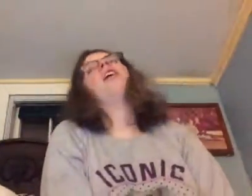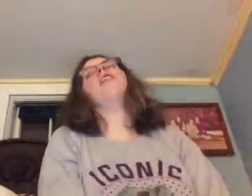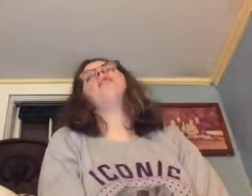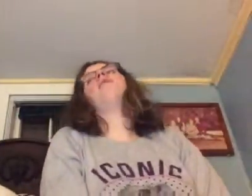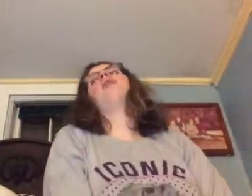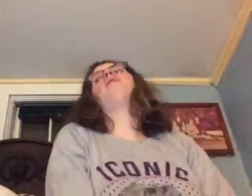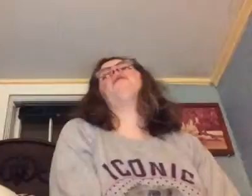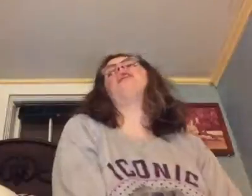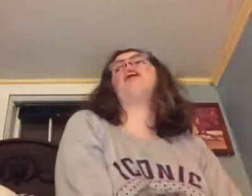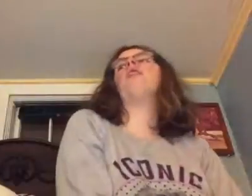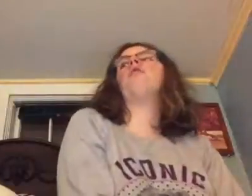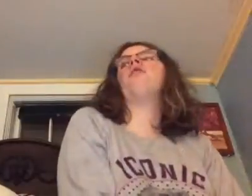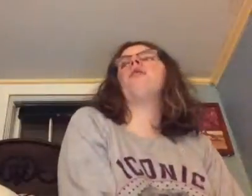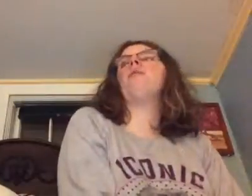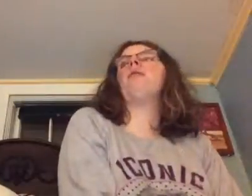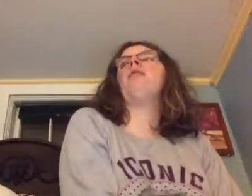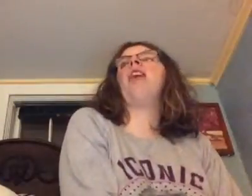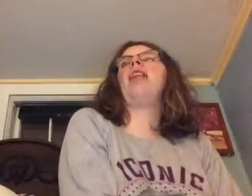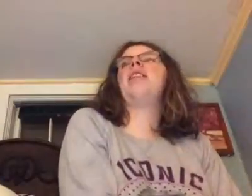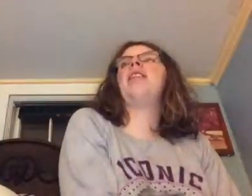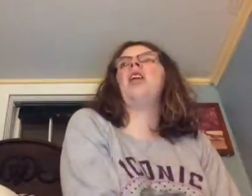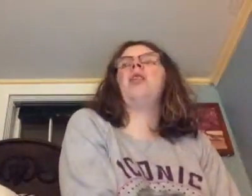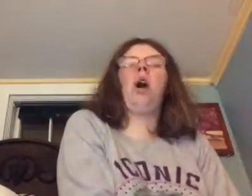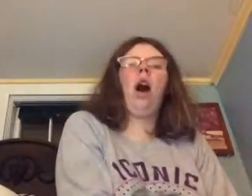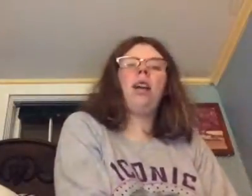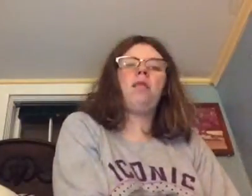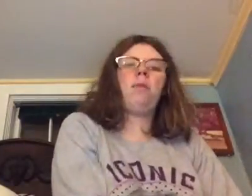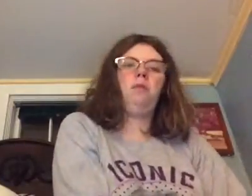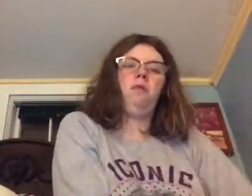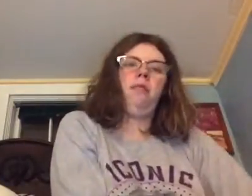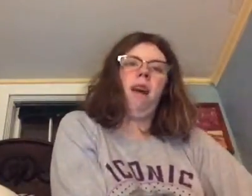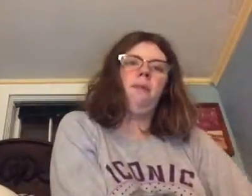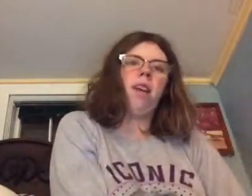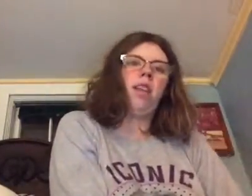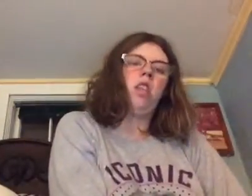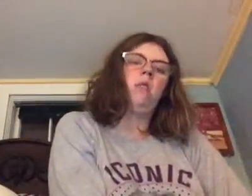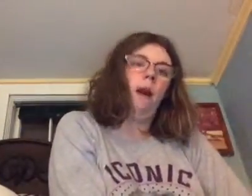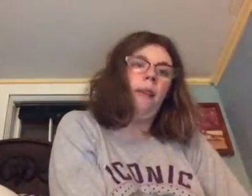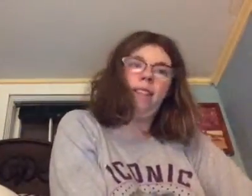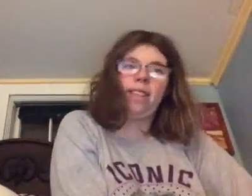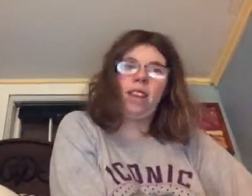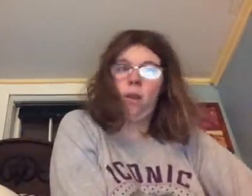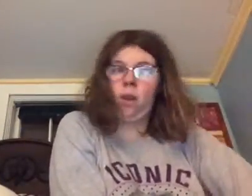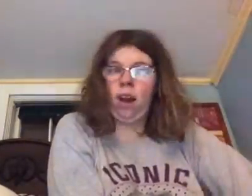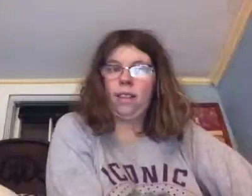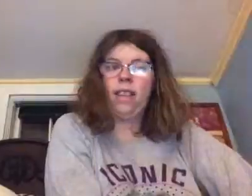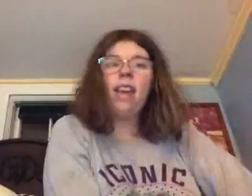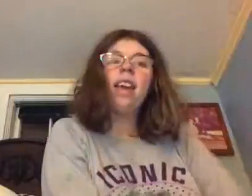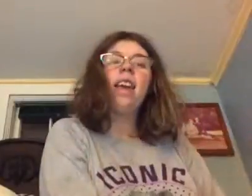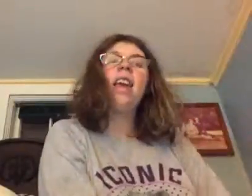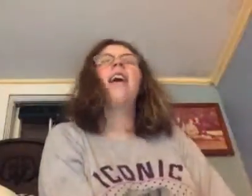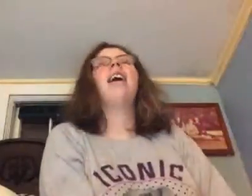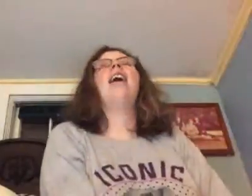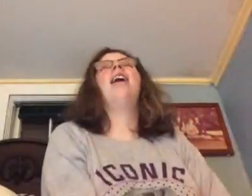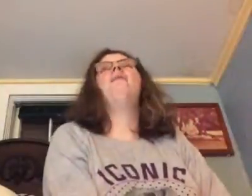and in the summer, when it got closer to the summer, we would go down and sit on the docks, which is really fun because you are allowed to sit on the docks. And